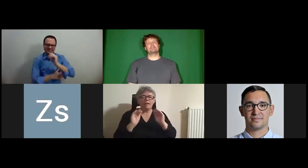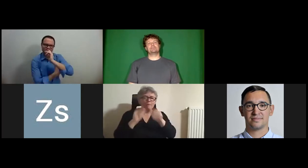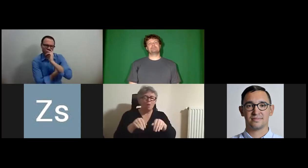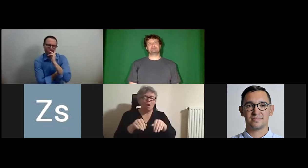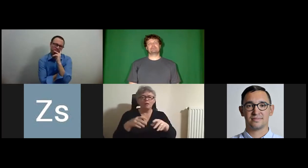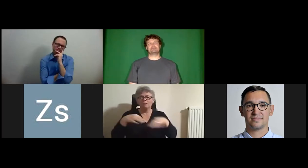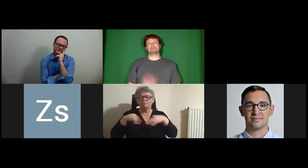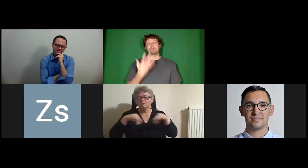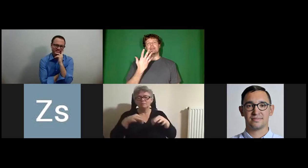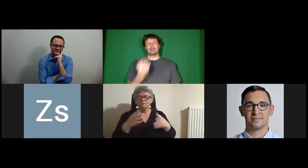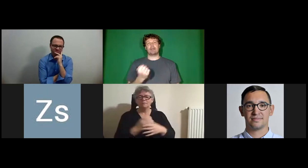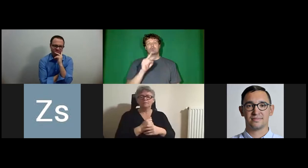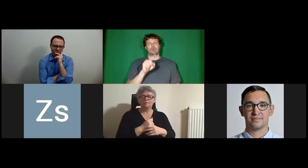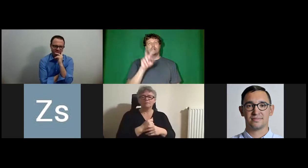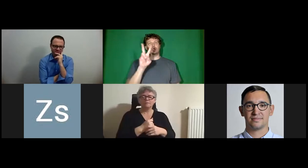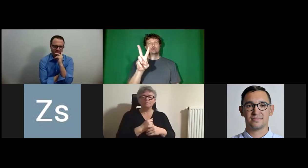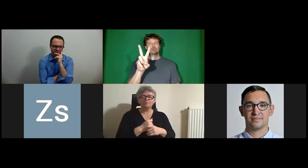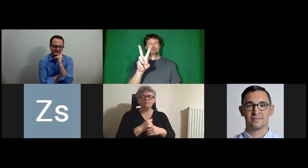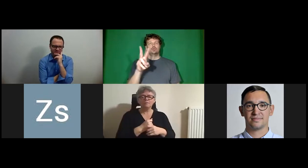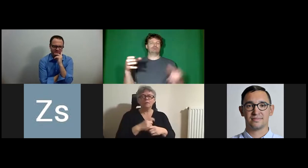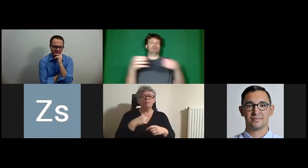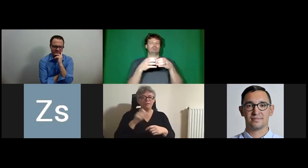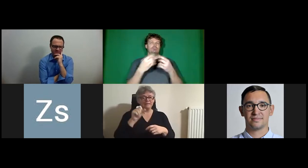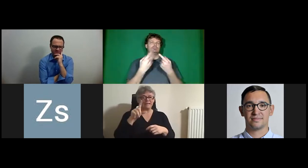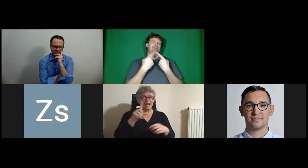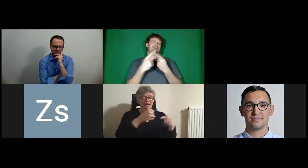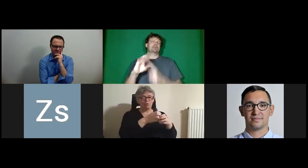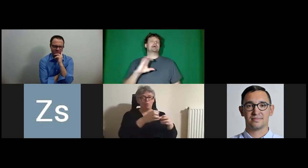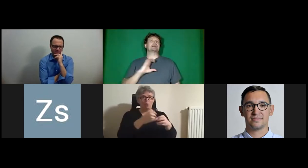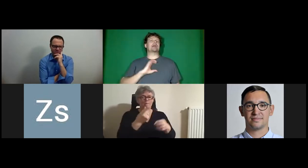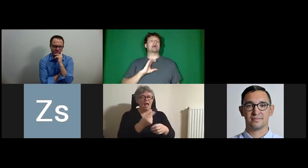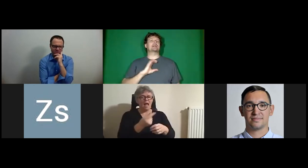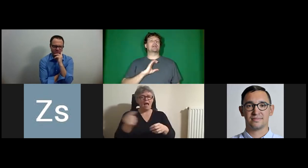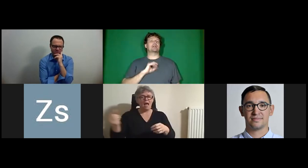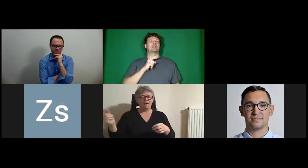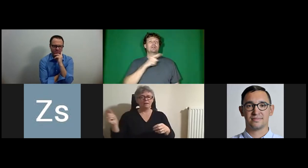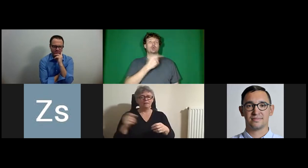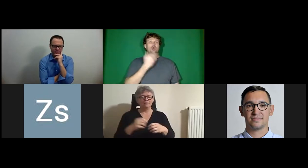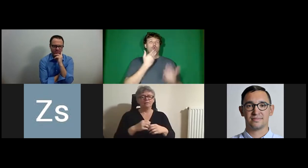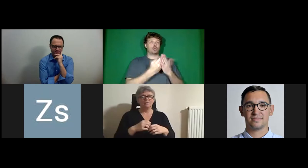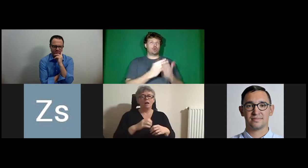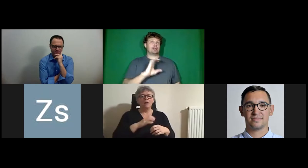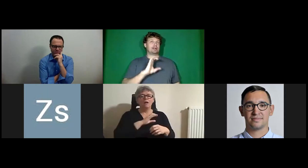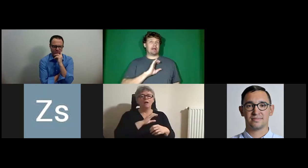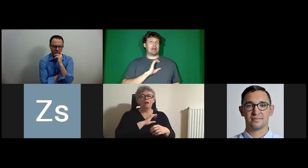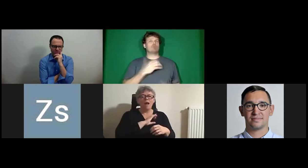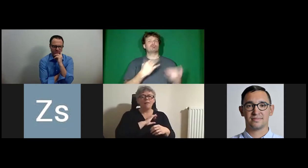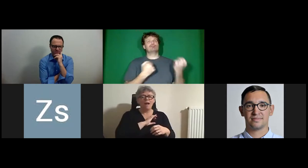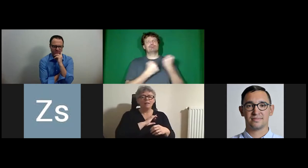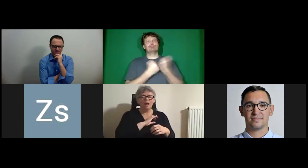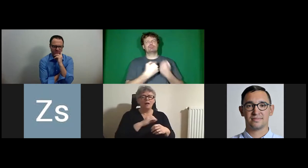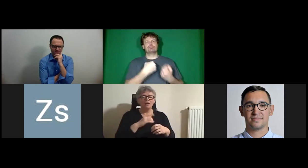after the other. And how do you feel about the support you got? Yeah, there are 12